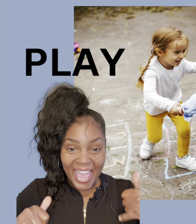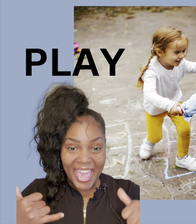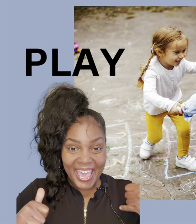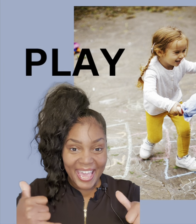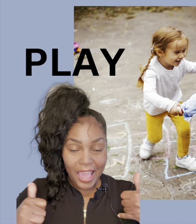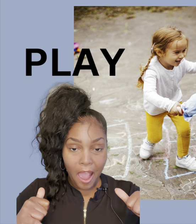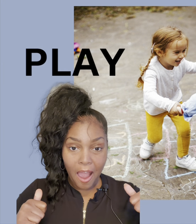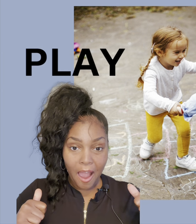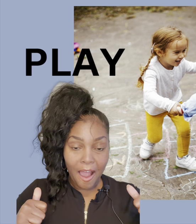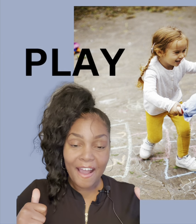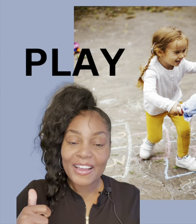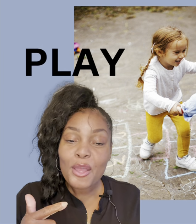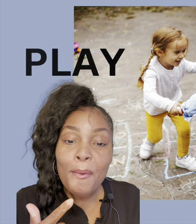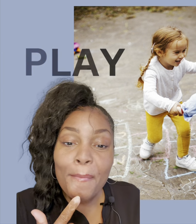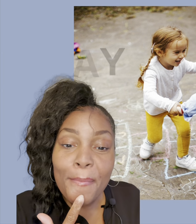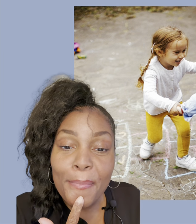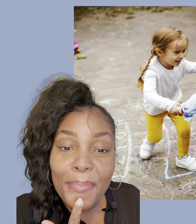Play.